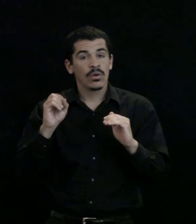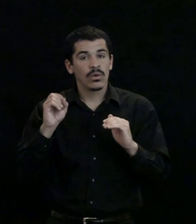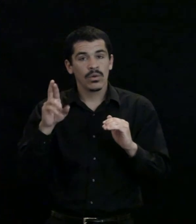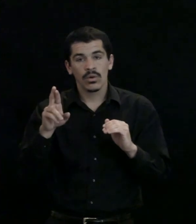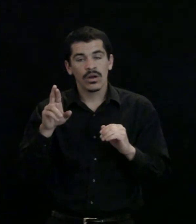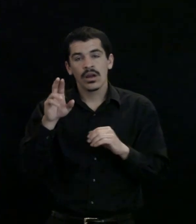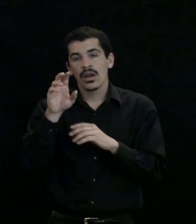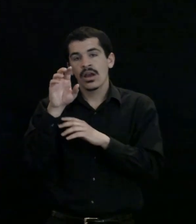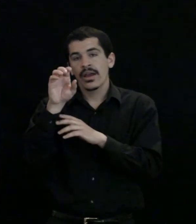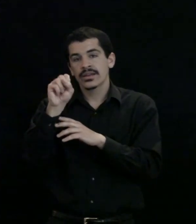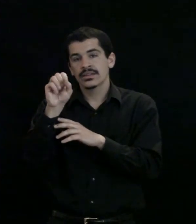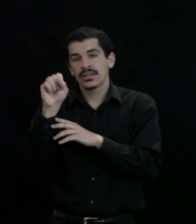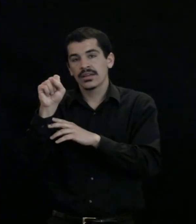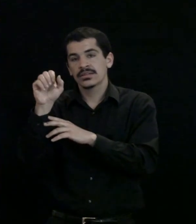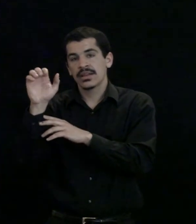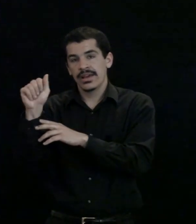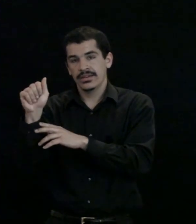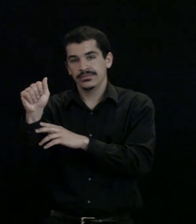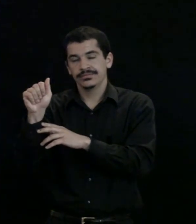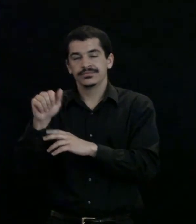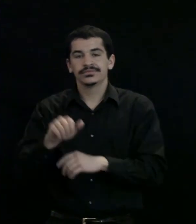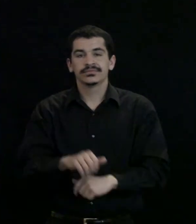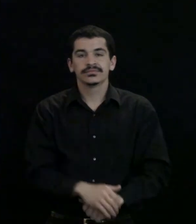or SSA.